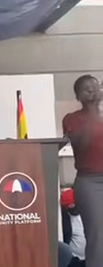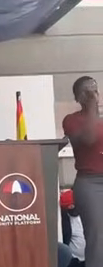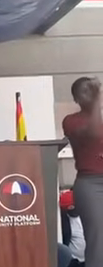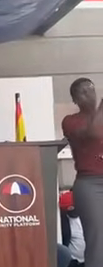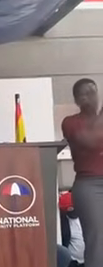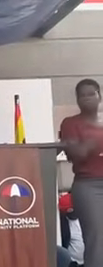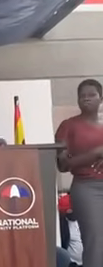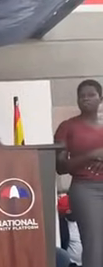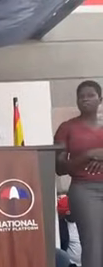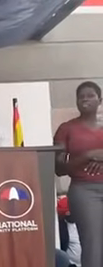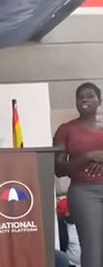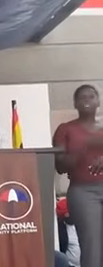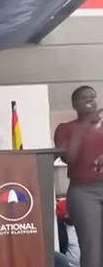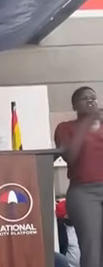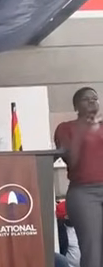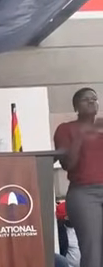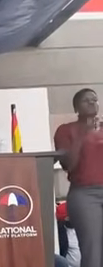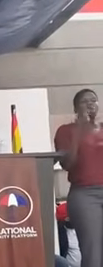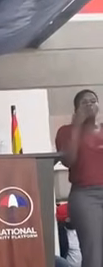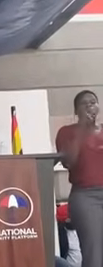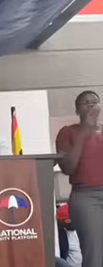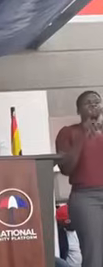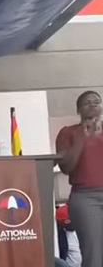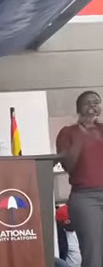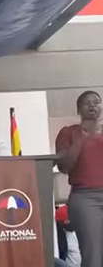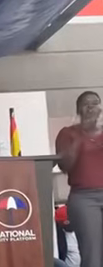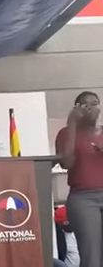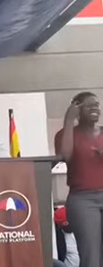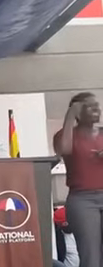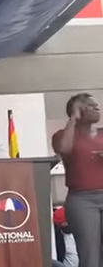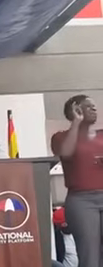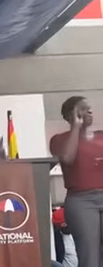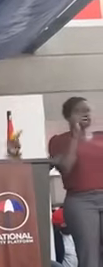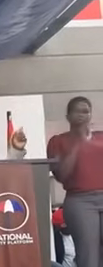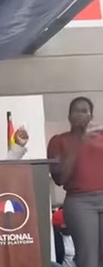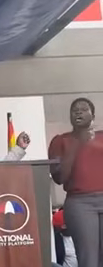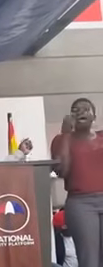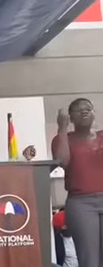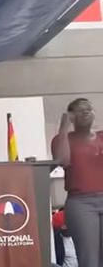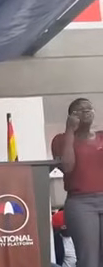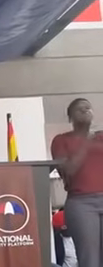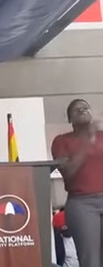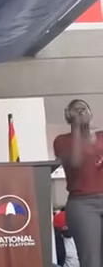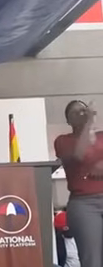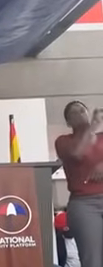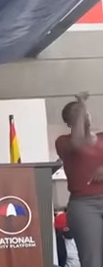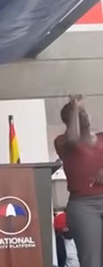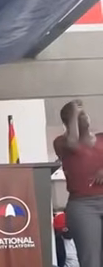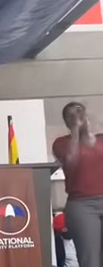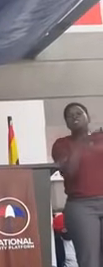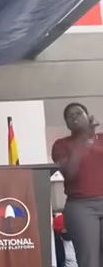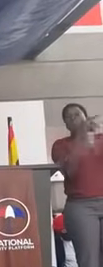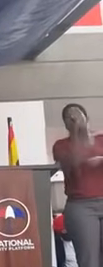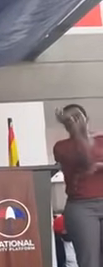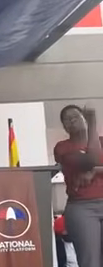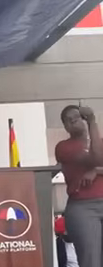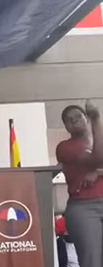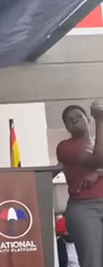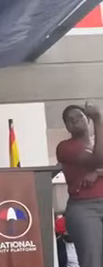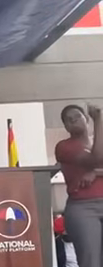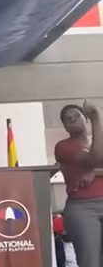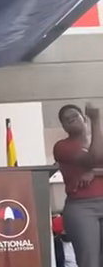Ebitundu asa tuwebiyabala lubi bayo gede kumu monitor. Bile kukubanga biyavu demu hawa abajegavu.